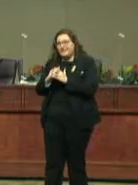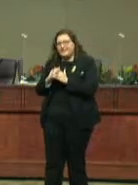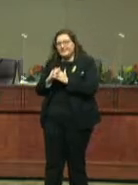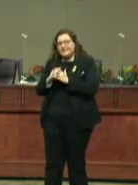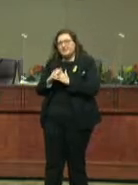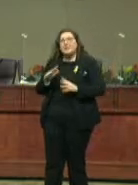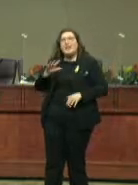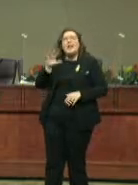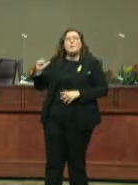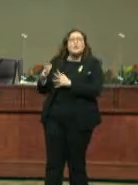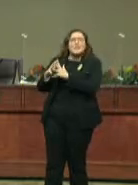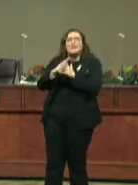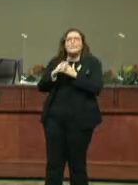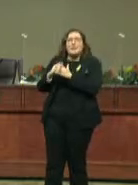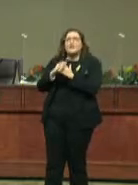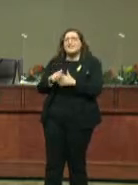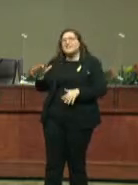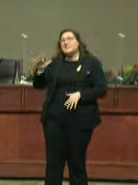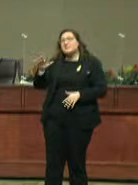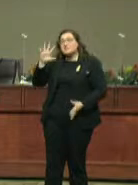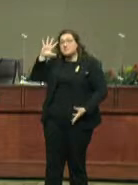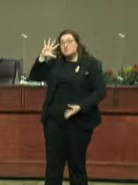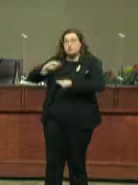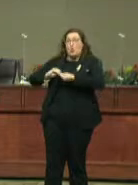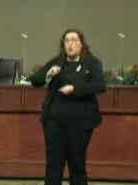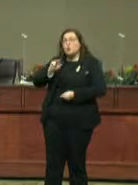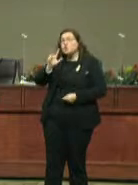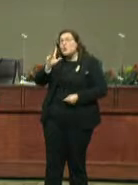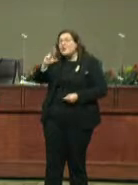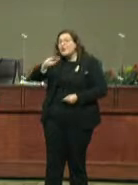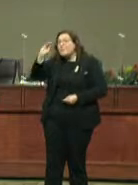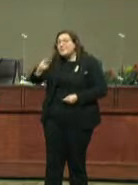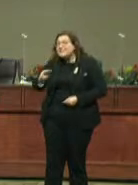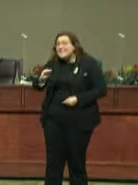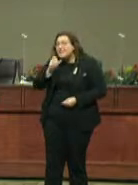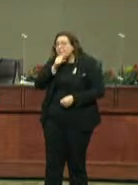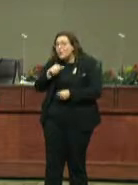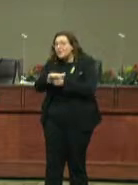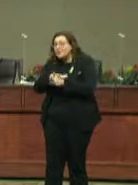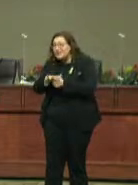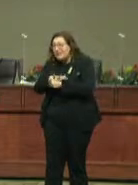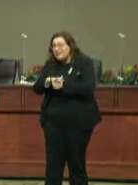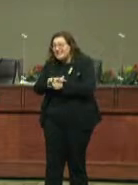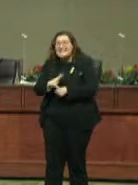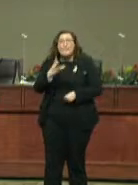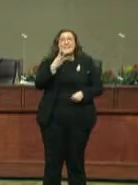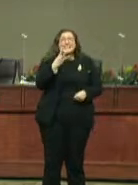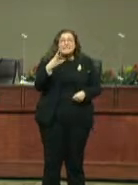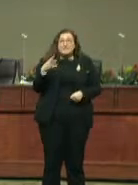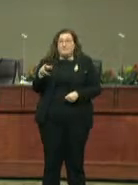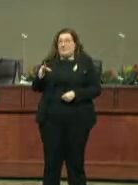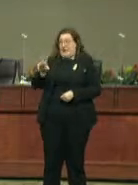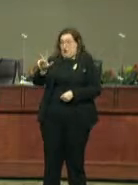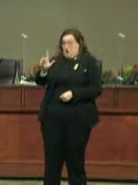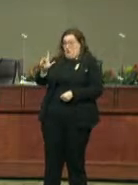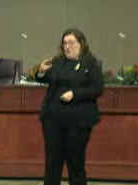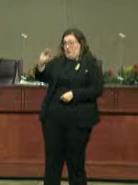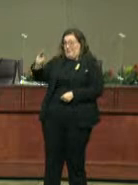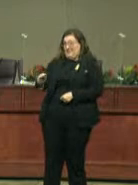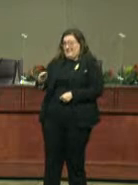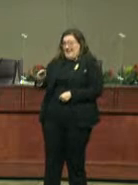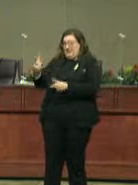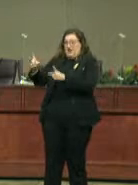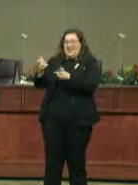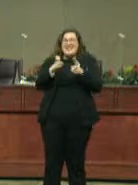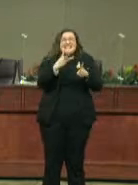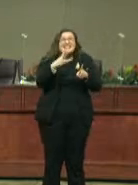are 23% of the population of the county. They are 16% of all cases for COVID-19, but they